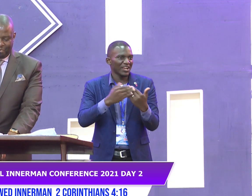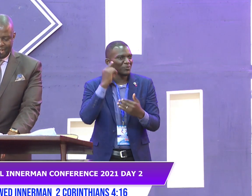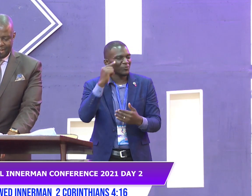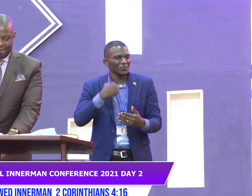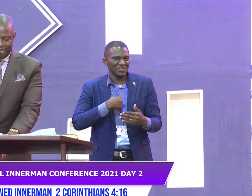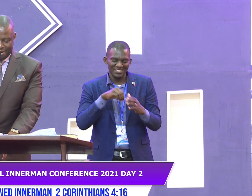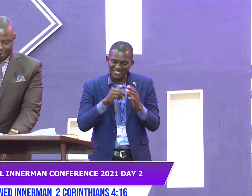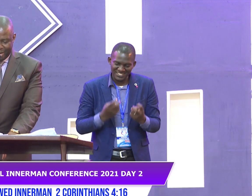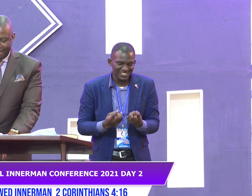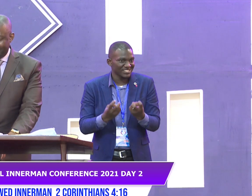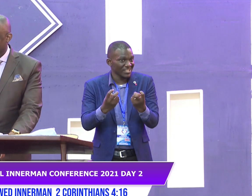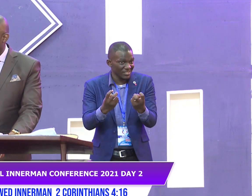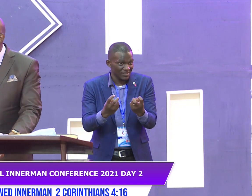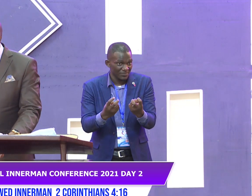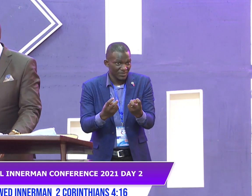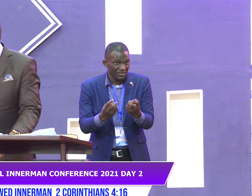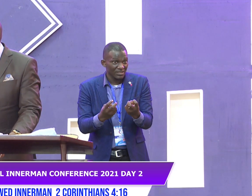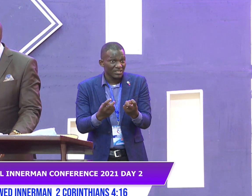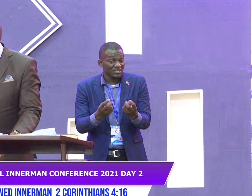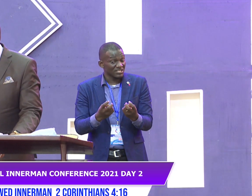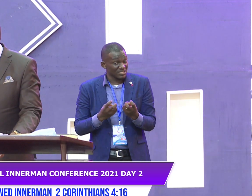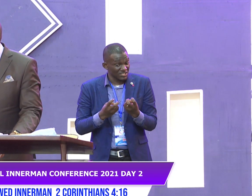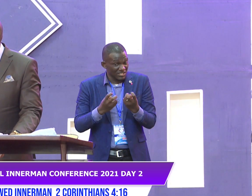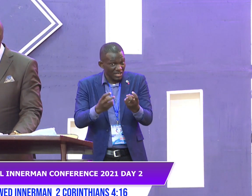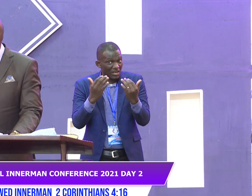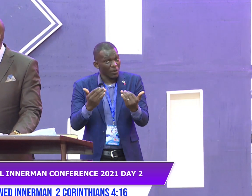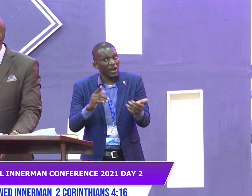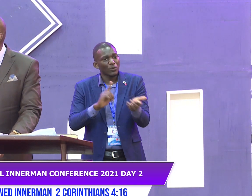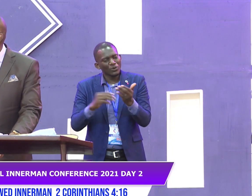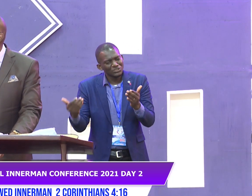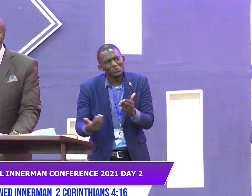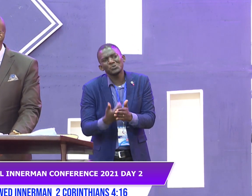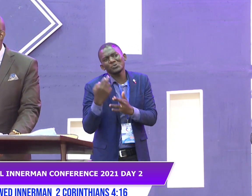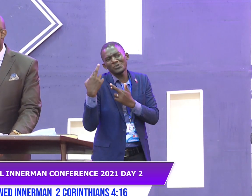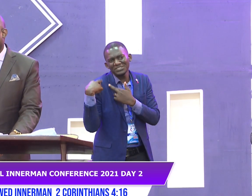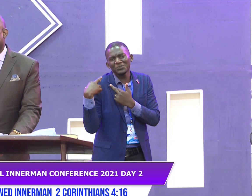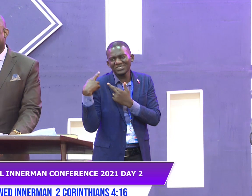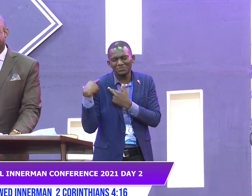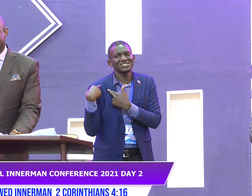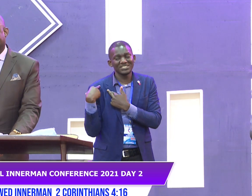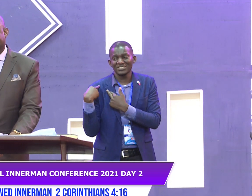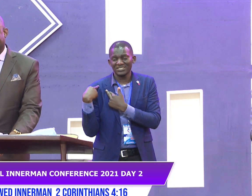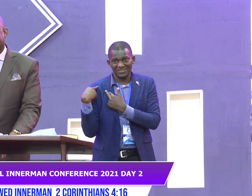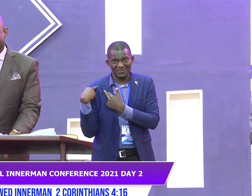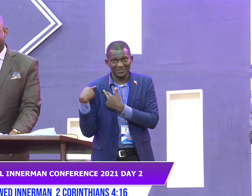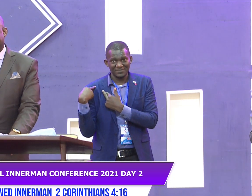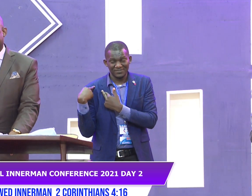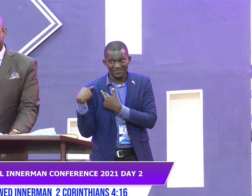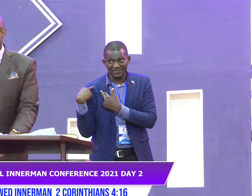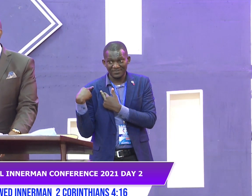this journey. In this journey with her, had another